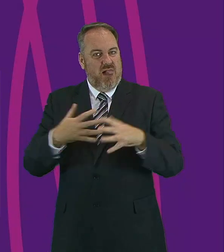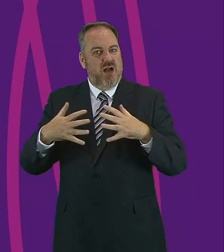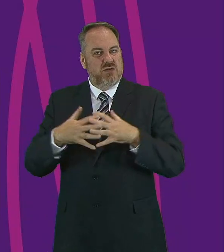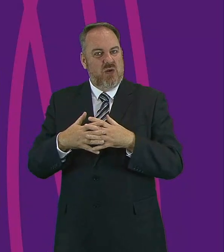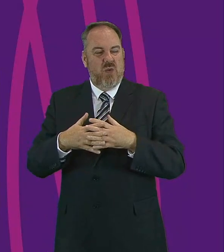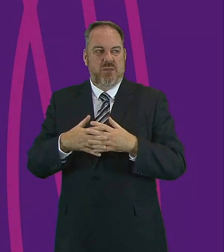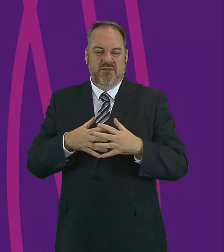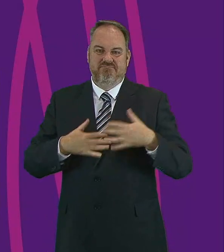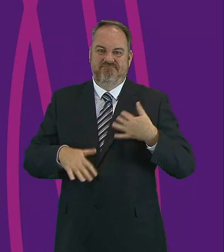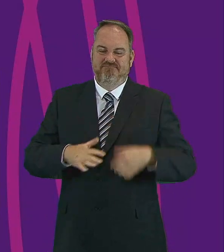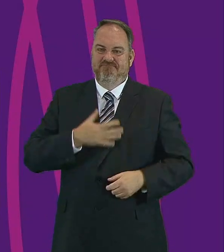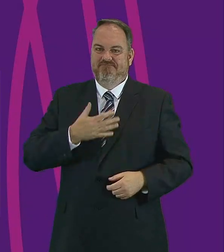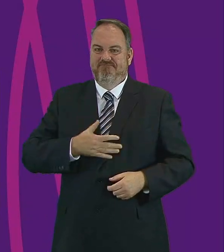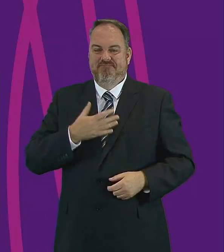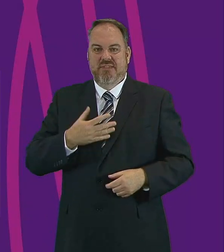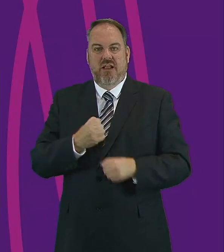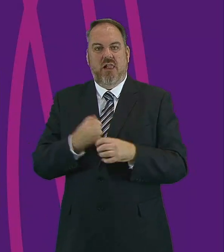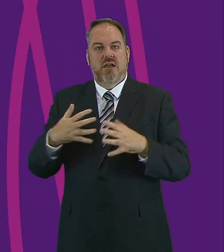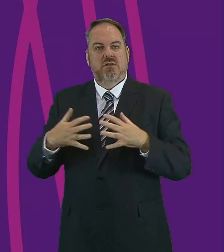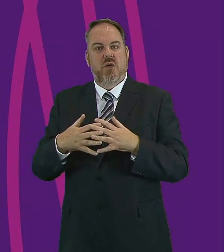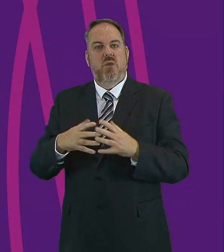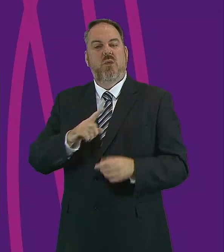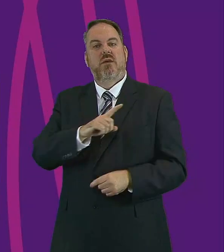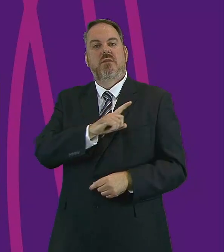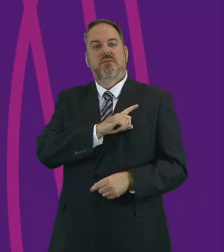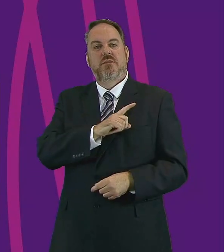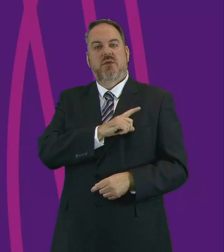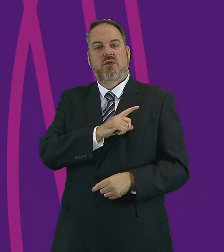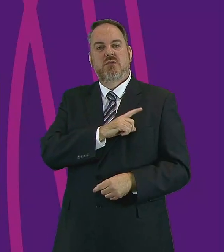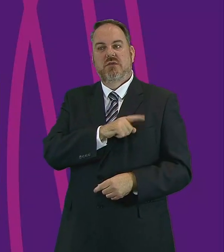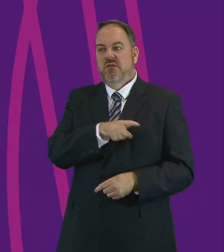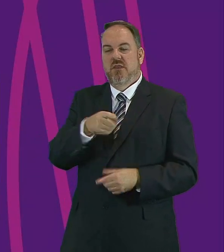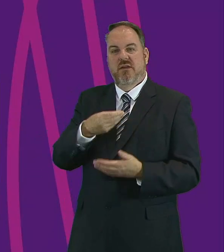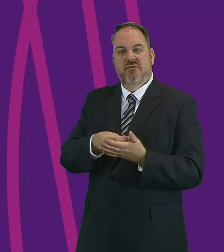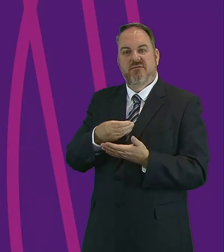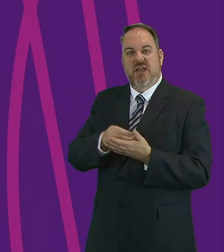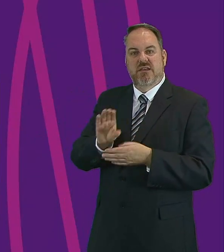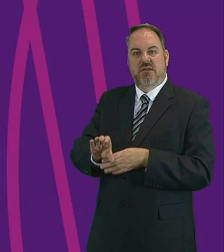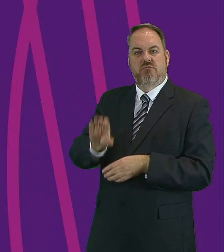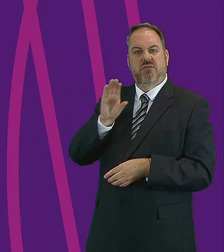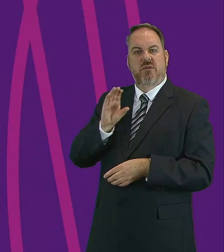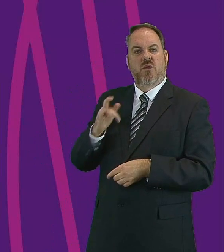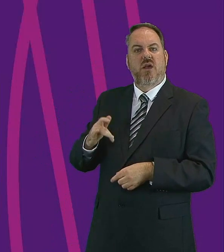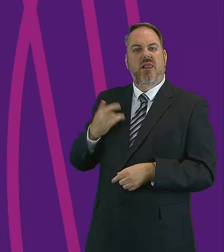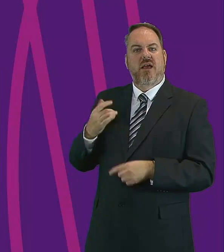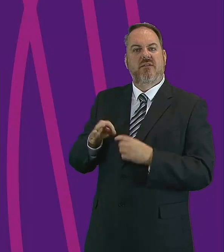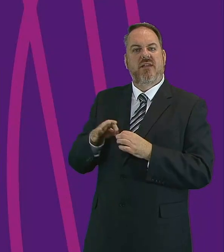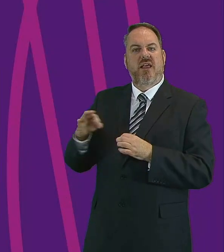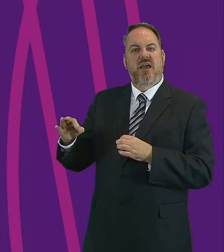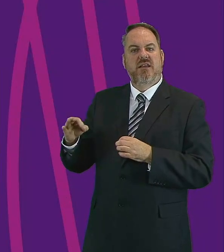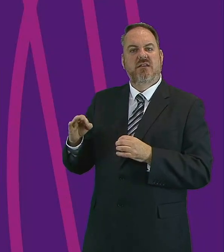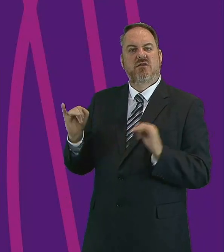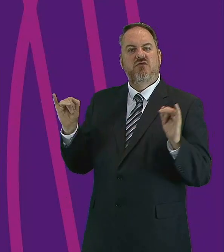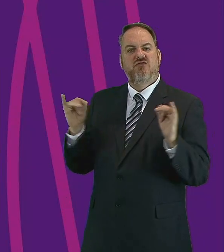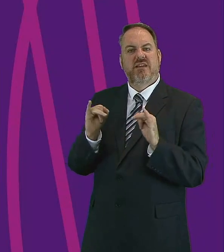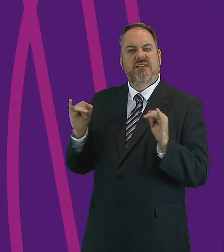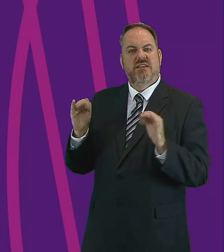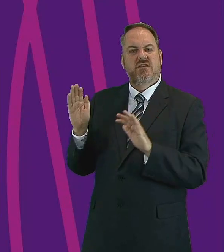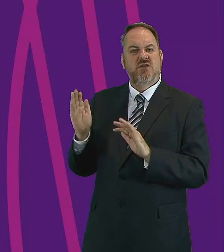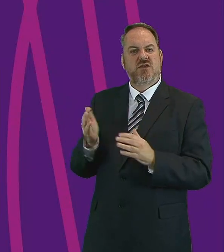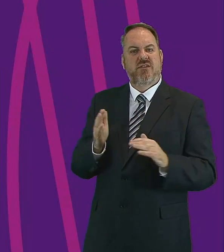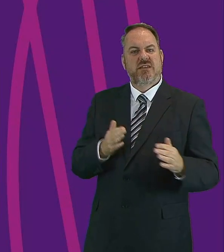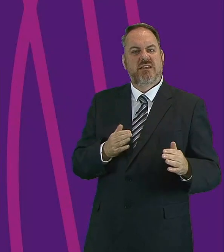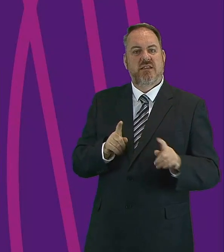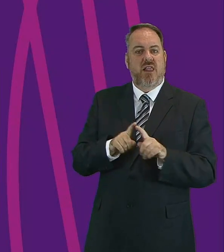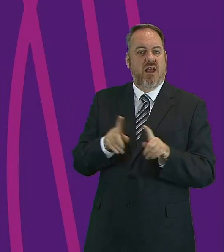week about the proposal to cut or in some cases completely withdraw funding from Lifeline, Last Resort and crisis services like Citizens